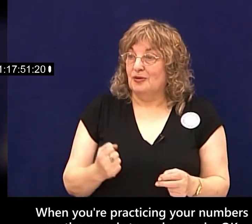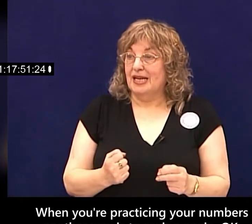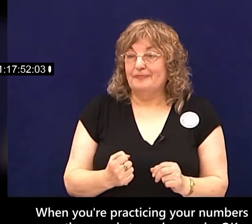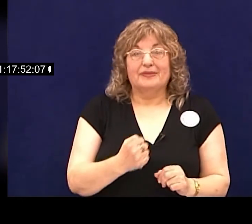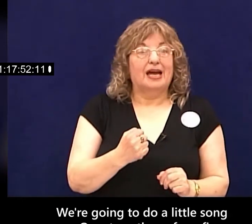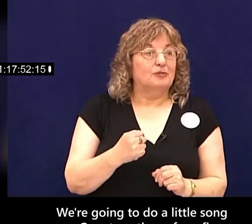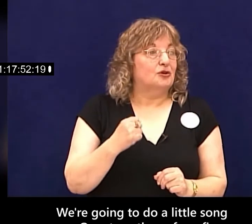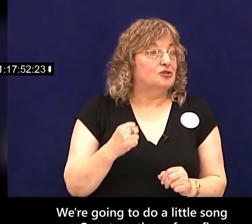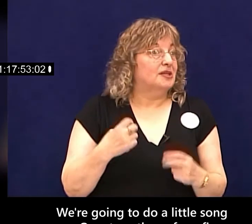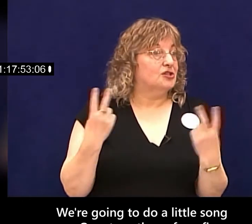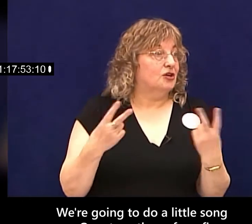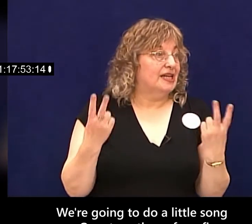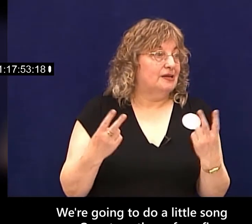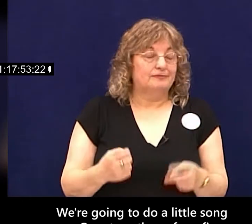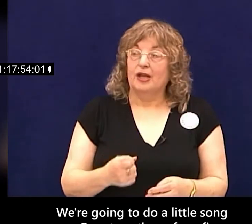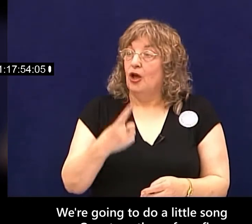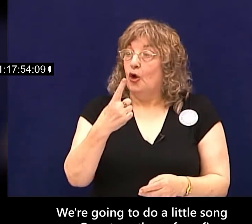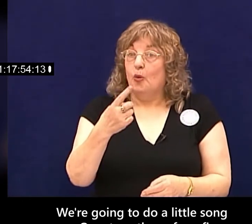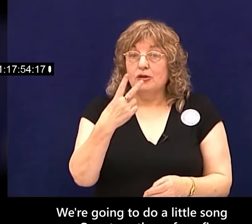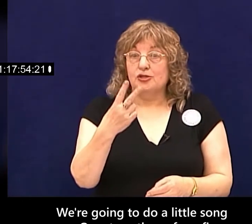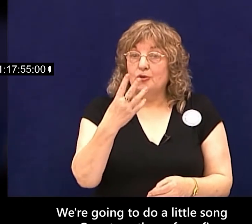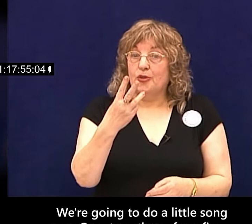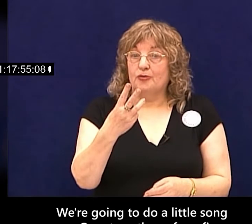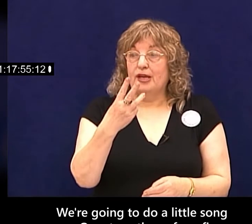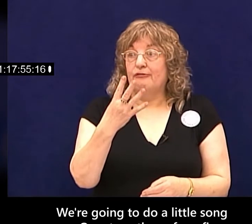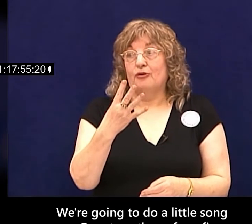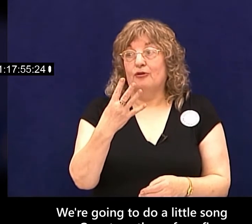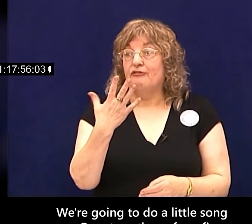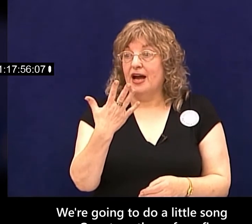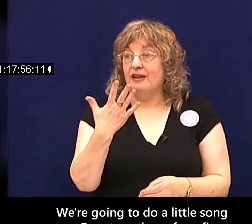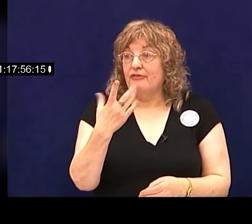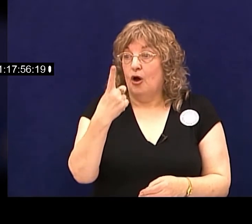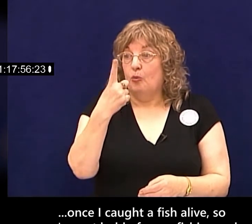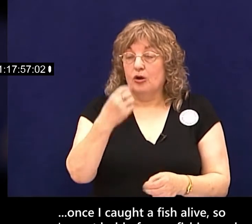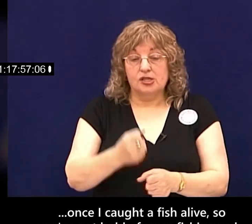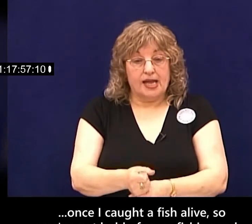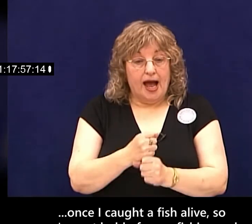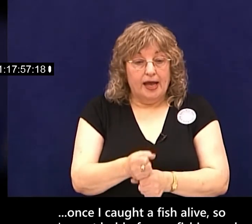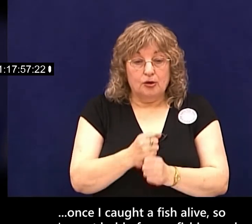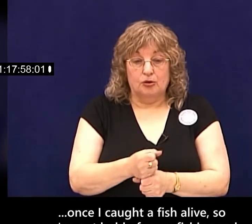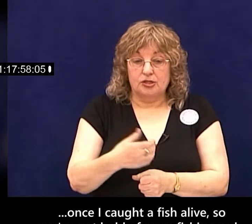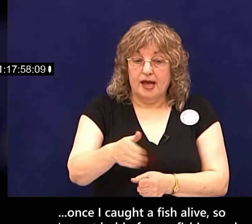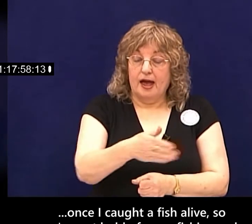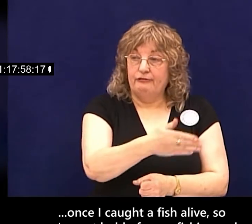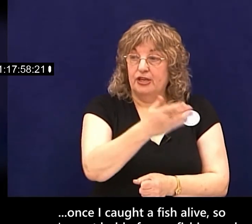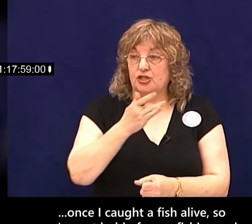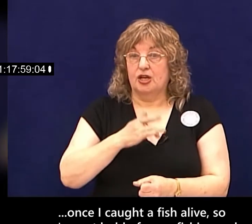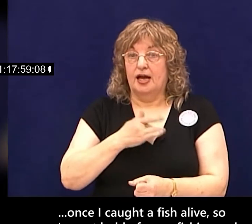Okay? And we're going to do a little song now. 1, 2, 3, 4, 5. Once I caught a fish